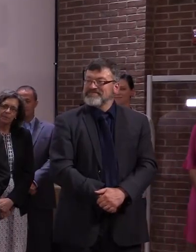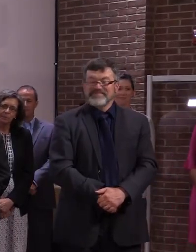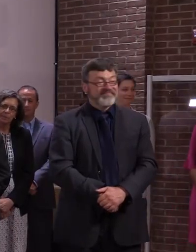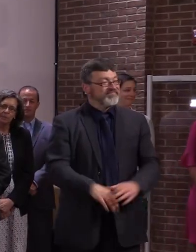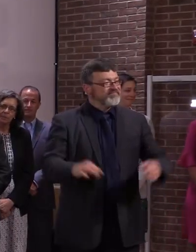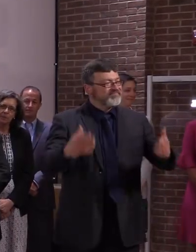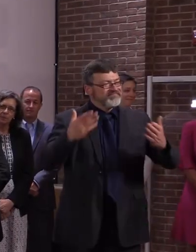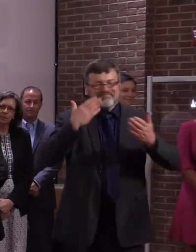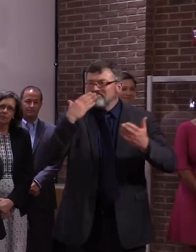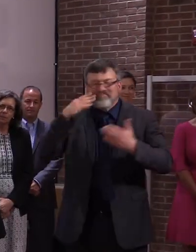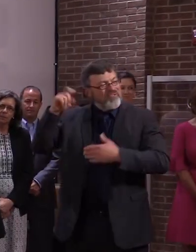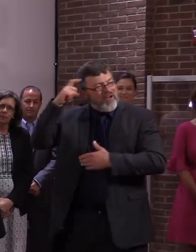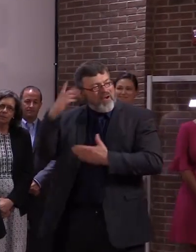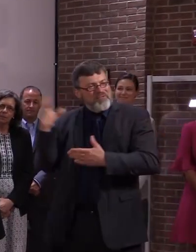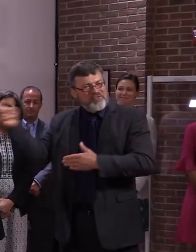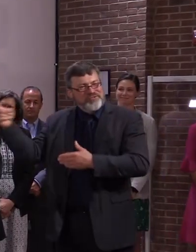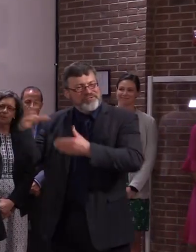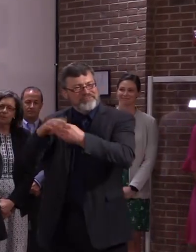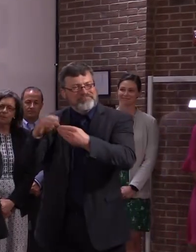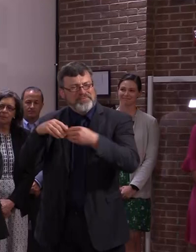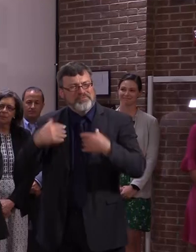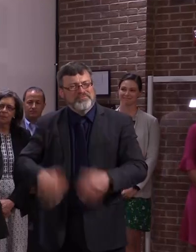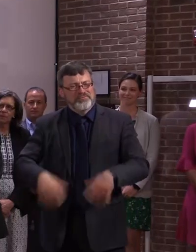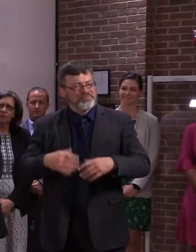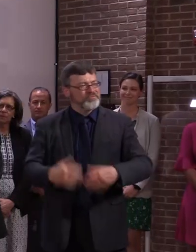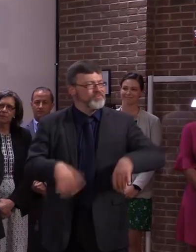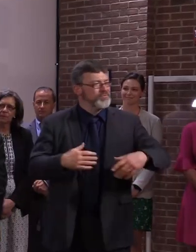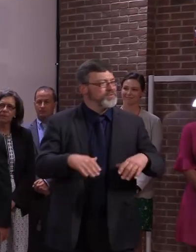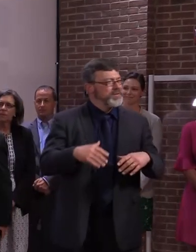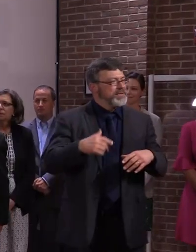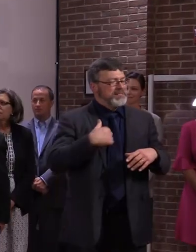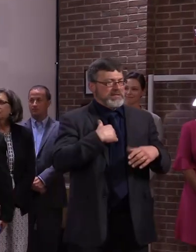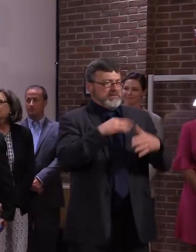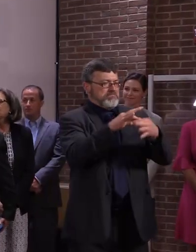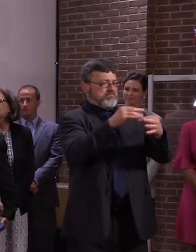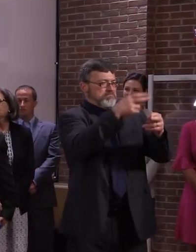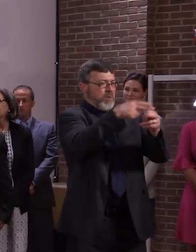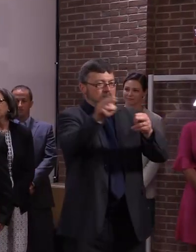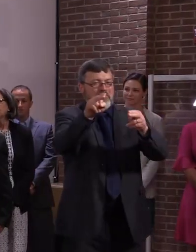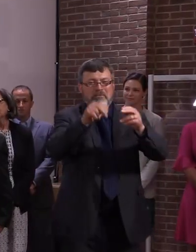Thank you, Governor. I'll keep my remarks fairly brief this morning.